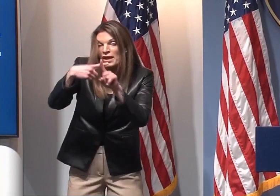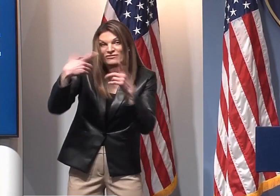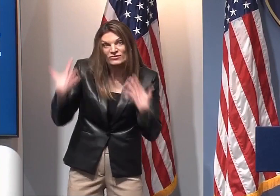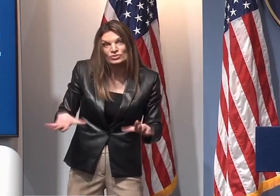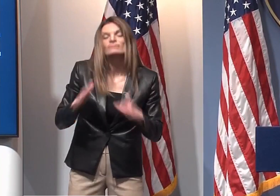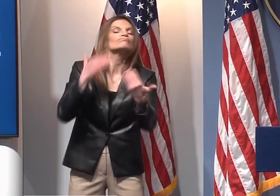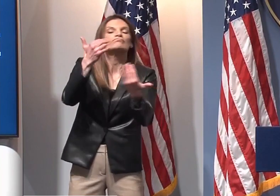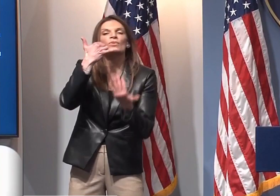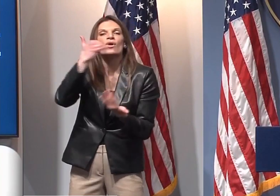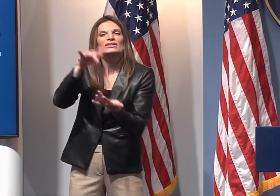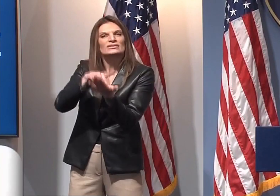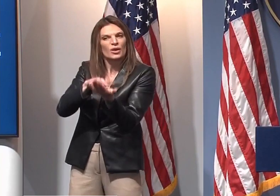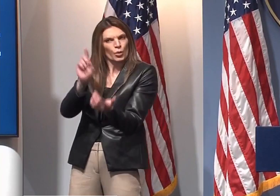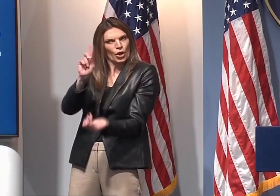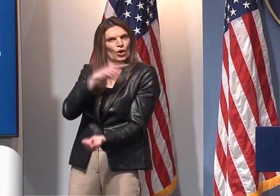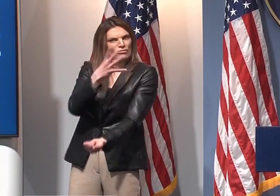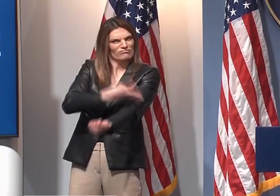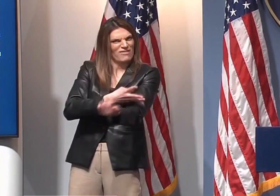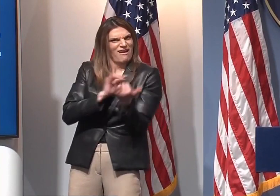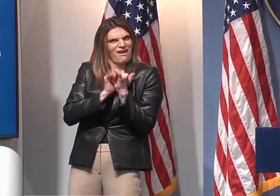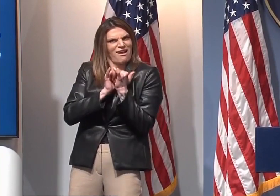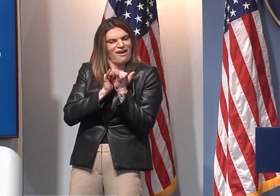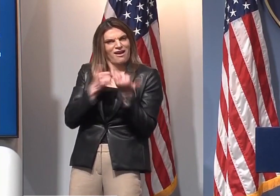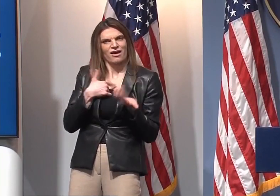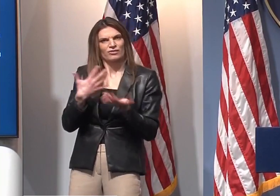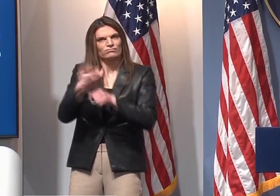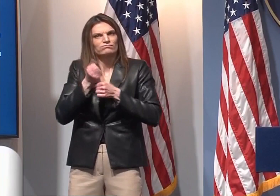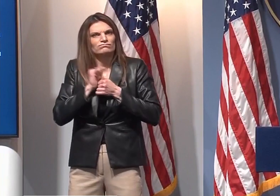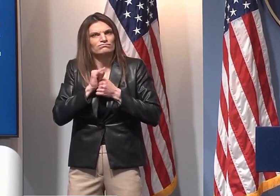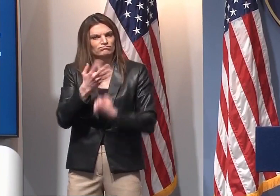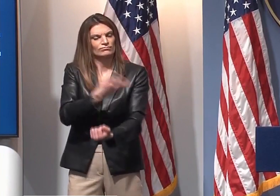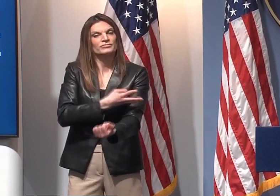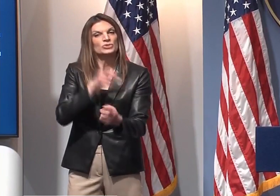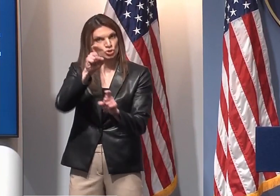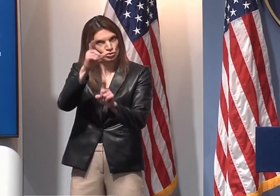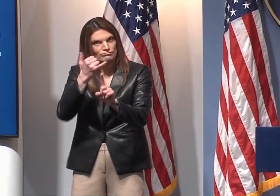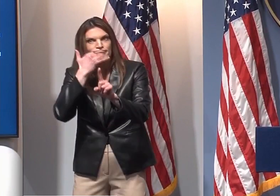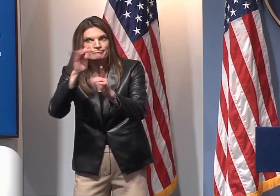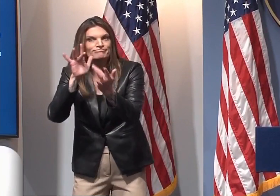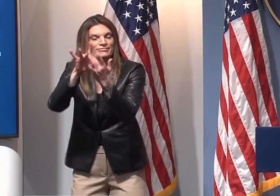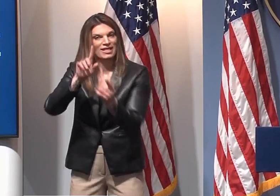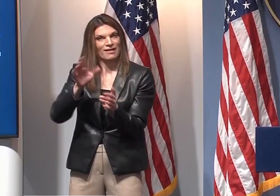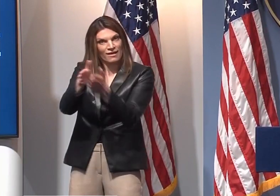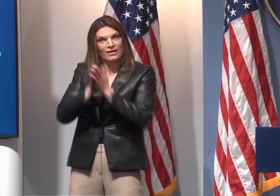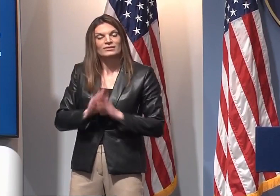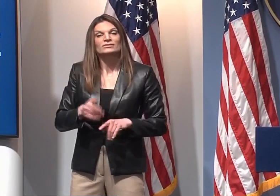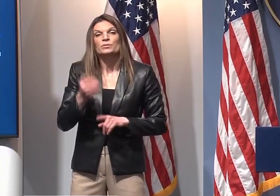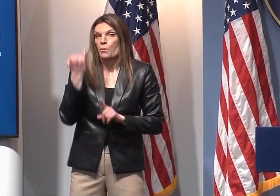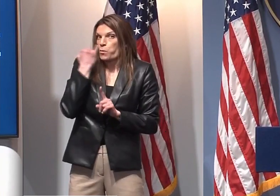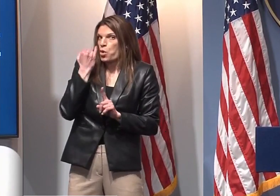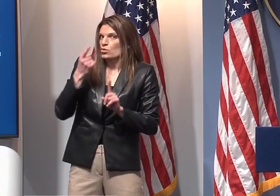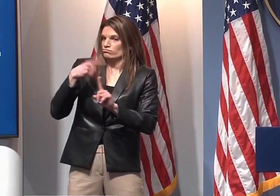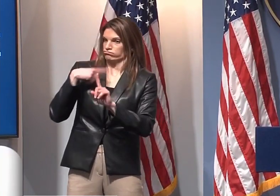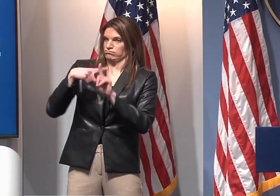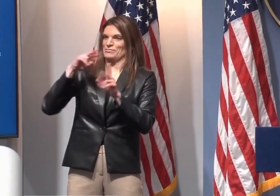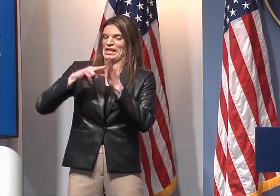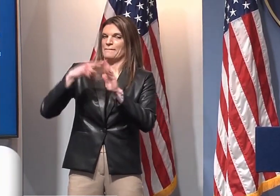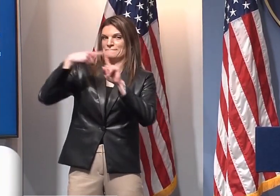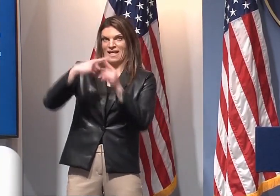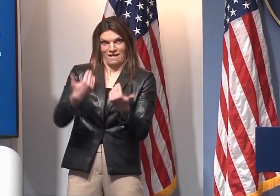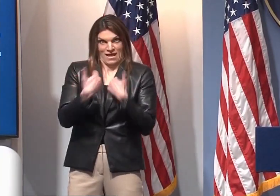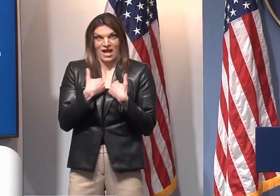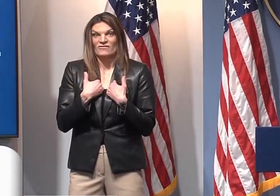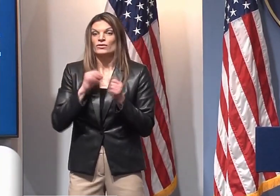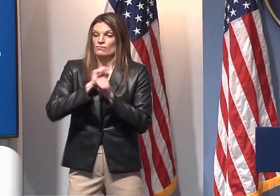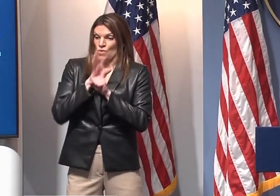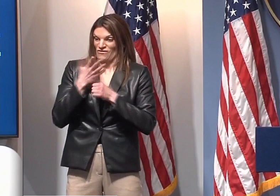this medication as soon as you can after you get your positive test result. You only qualify if it's within 10